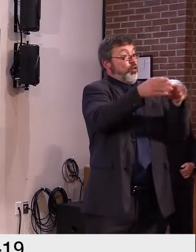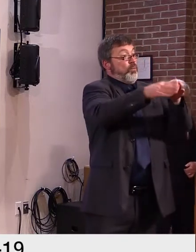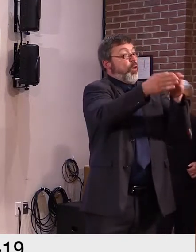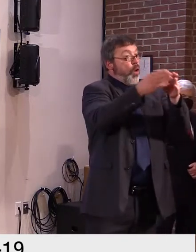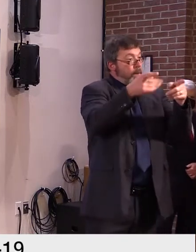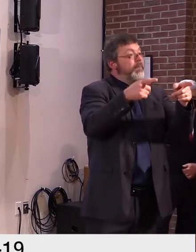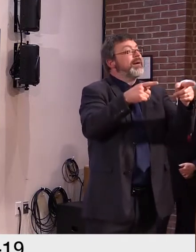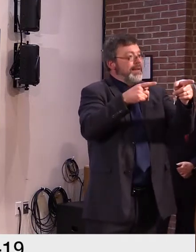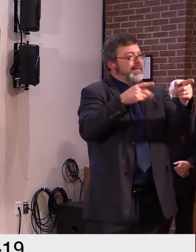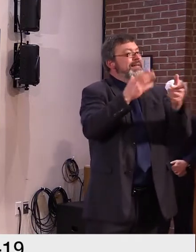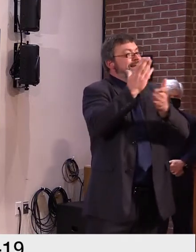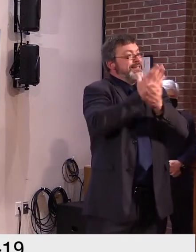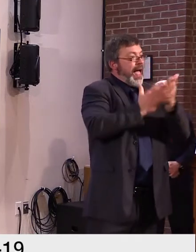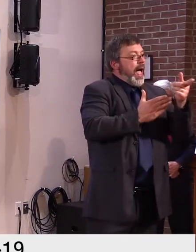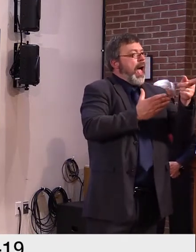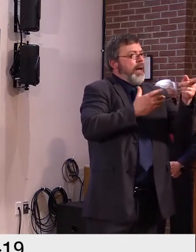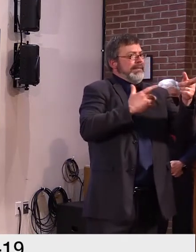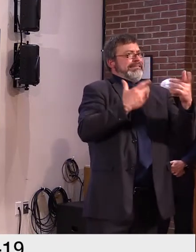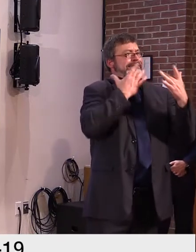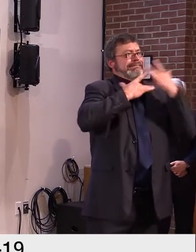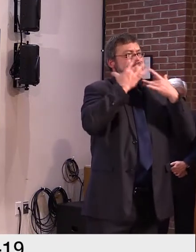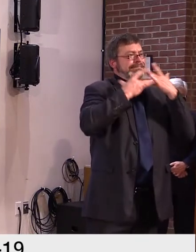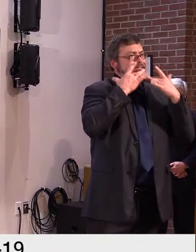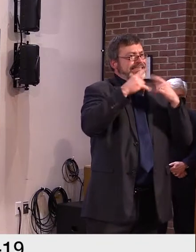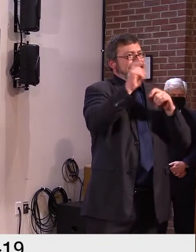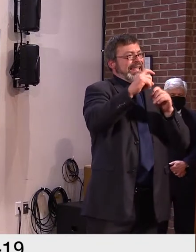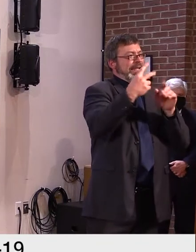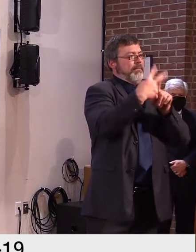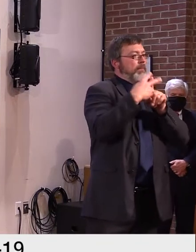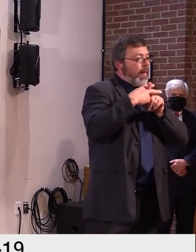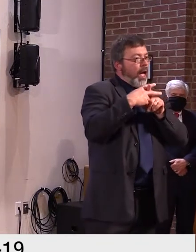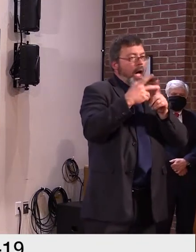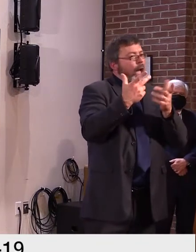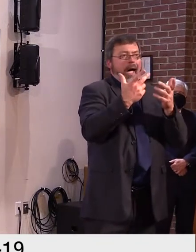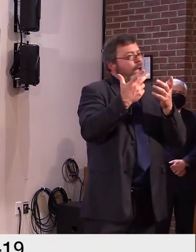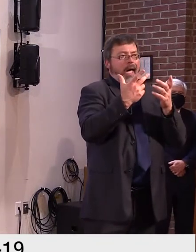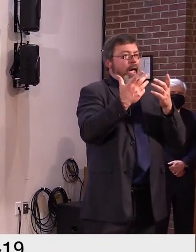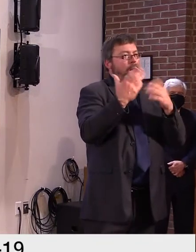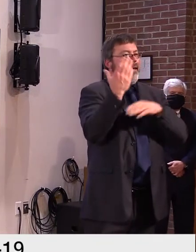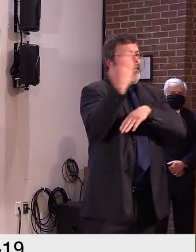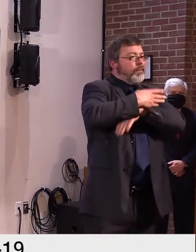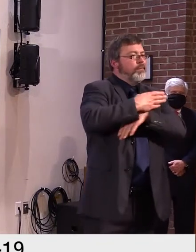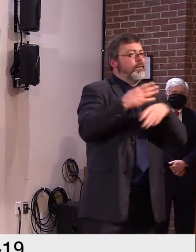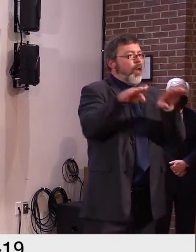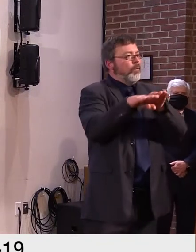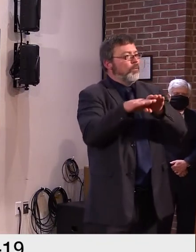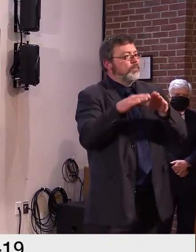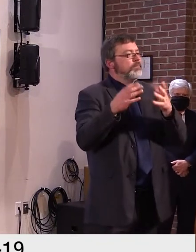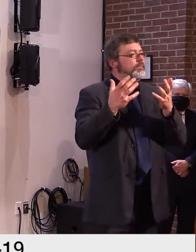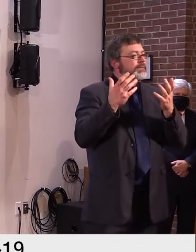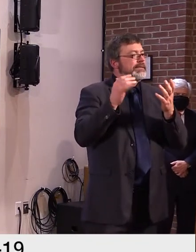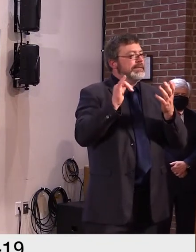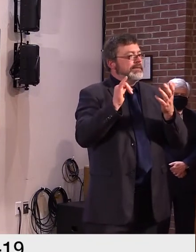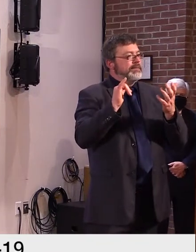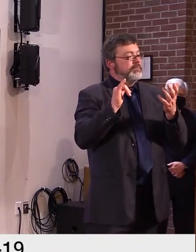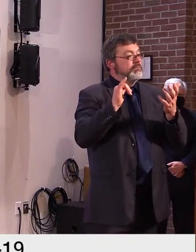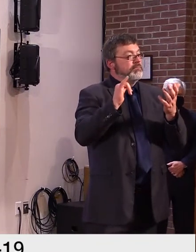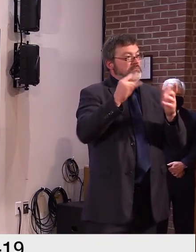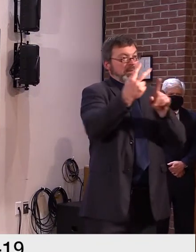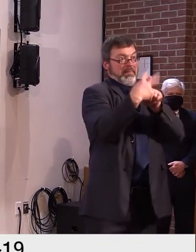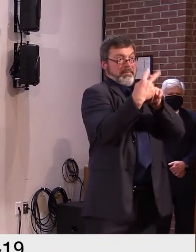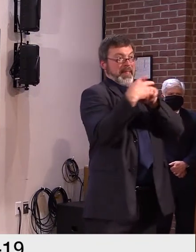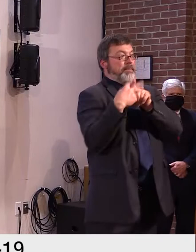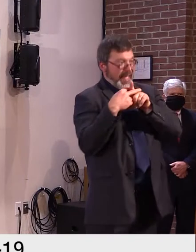the cutoff, and others didn't. Those who completed their applications making it in before the cutoff, what's their